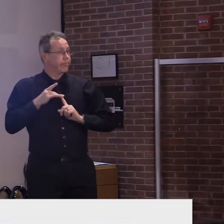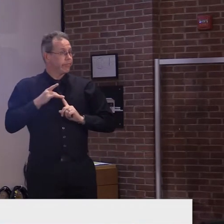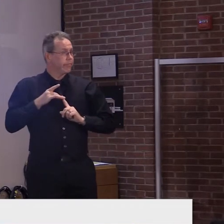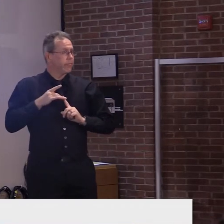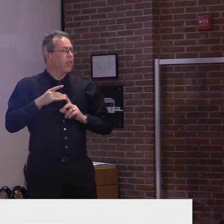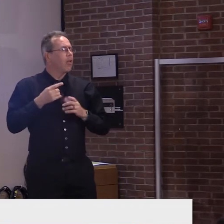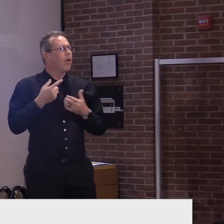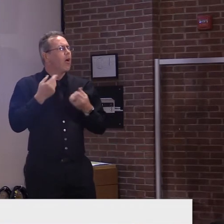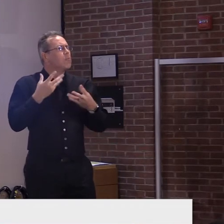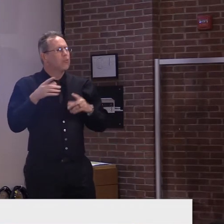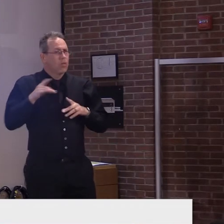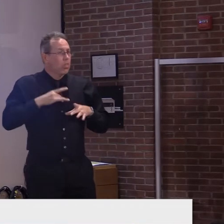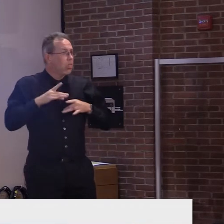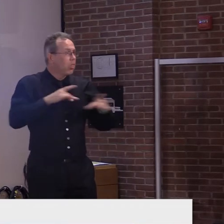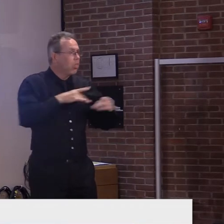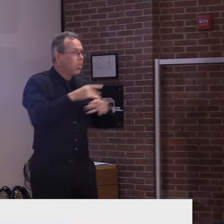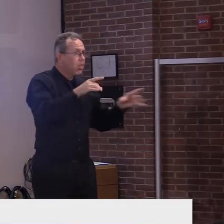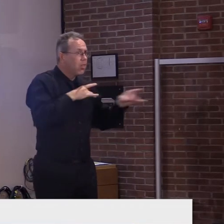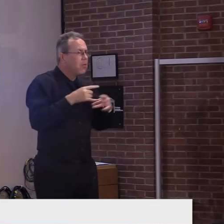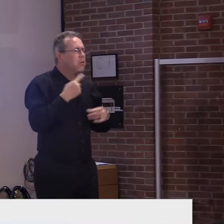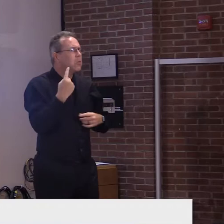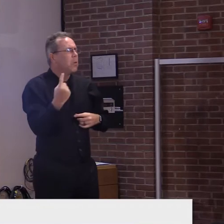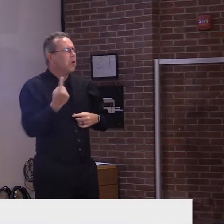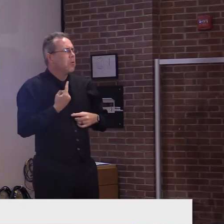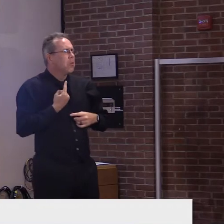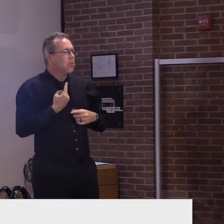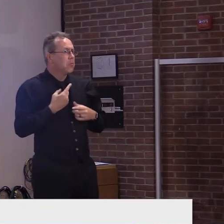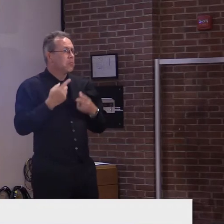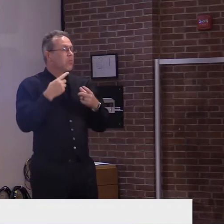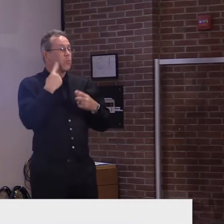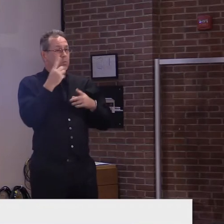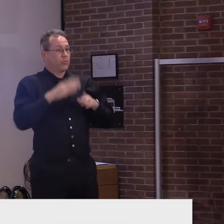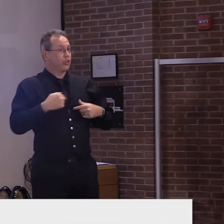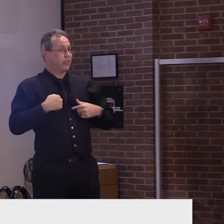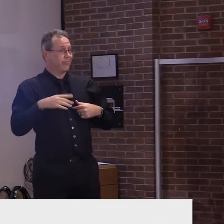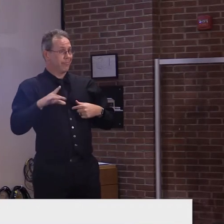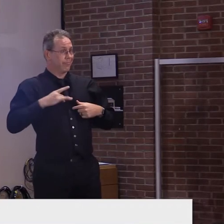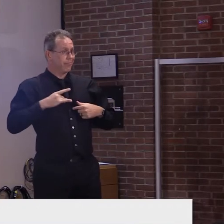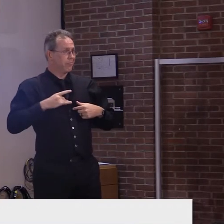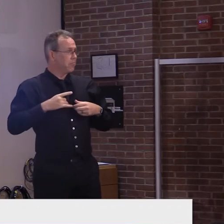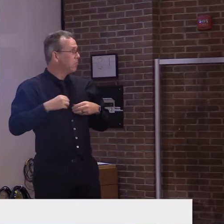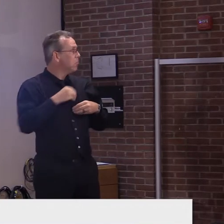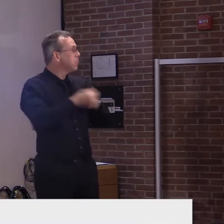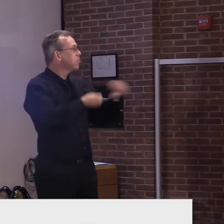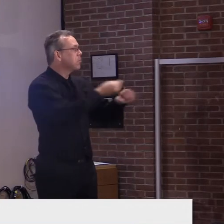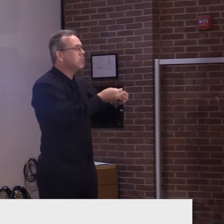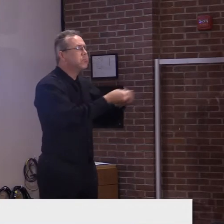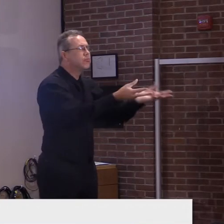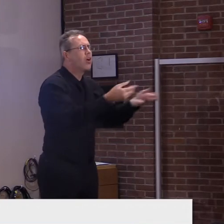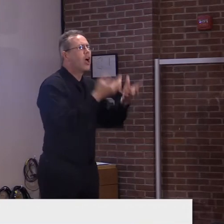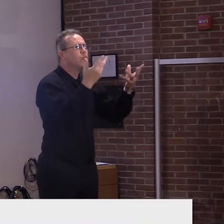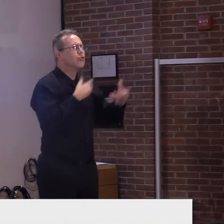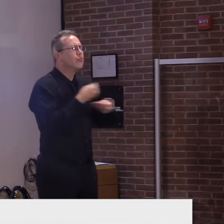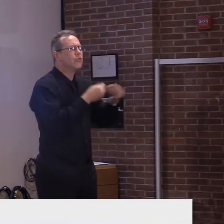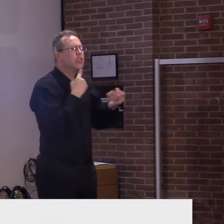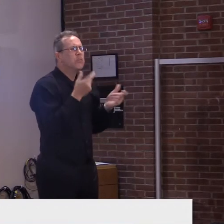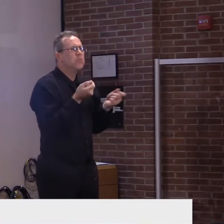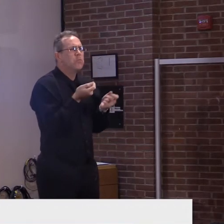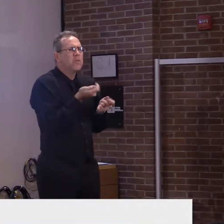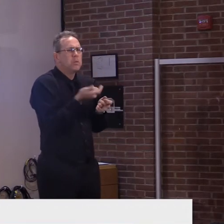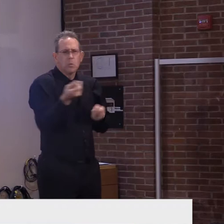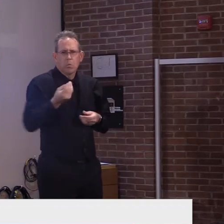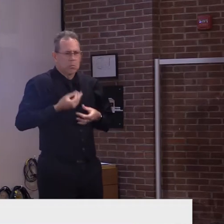you have a reproduction rate above one, you anticipate that cases will start to rise in the near future. When it's below one, like they're forecasting here in